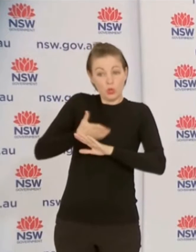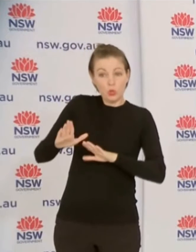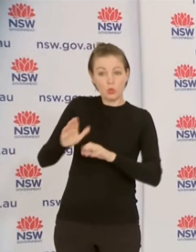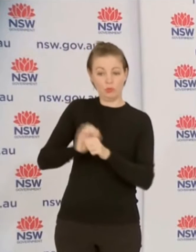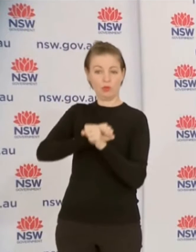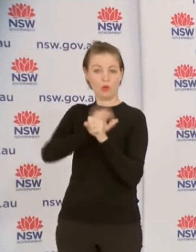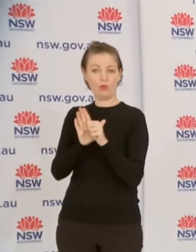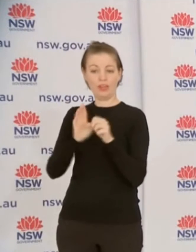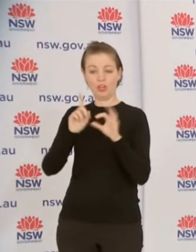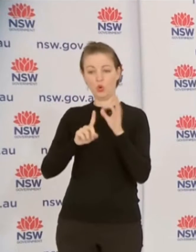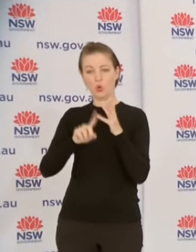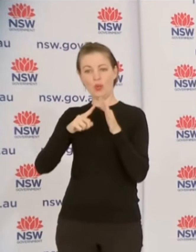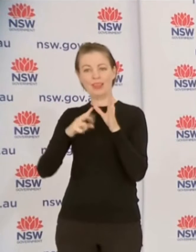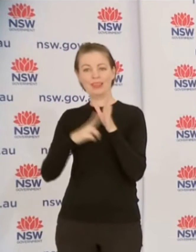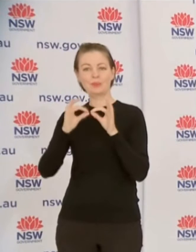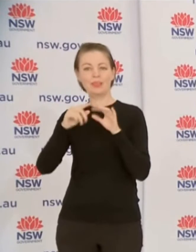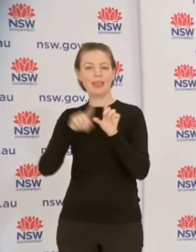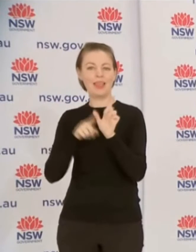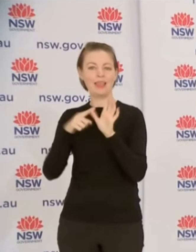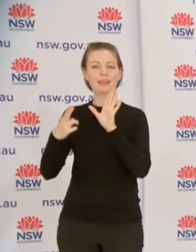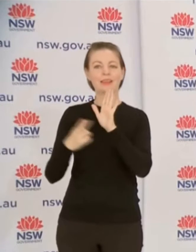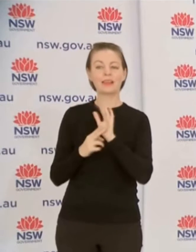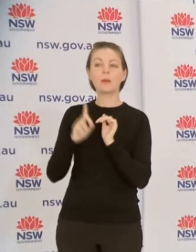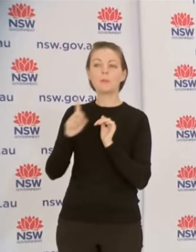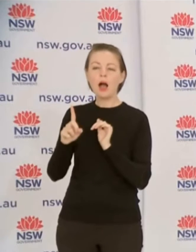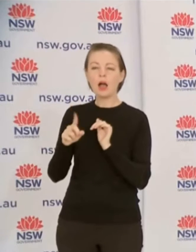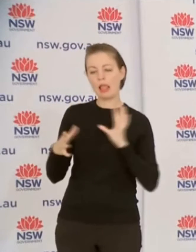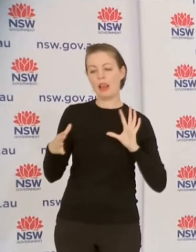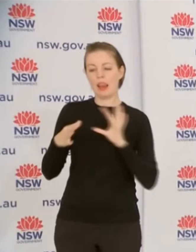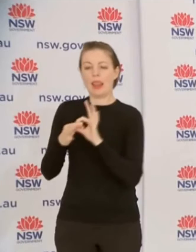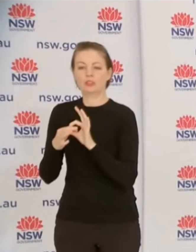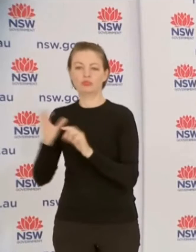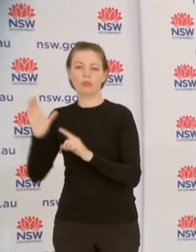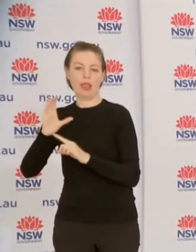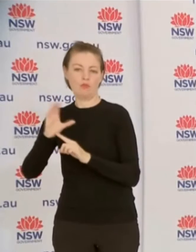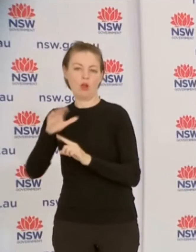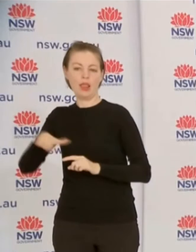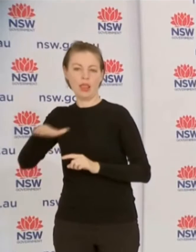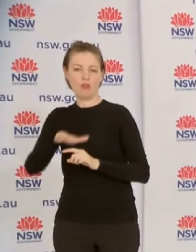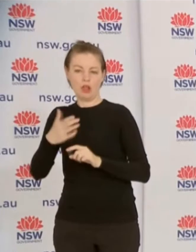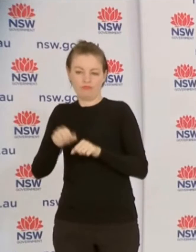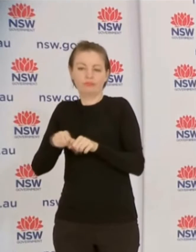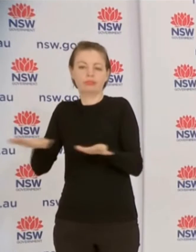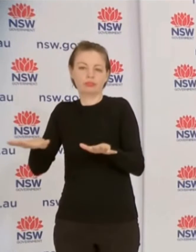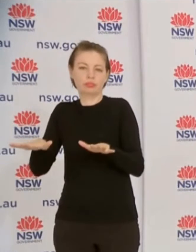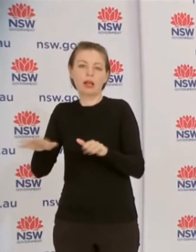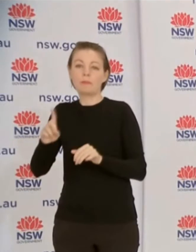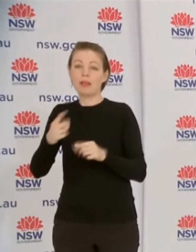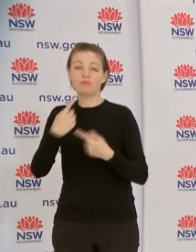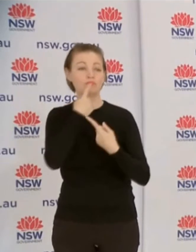no exposure sites. They are linked to the Canberra outbreak. Again, to the clear message to people in regional New South Wales, keep getting vaccinated.